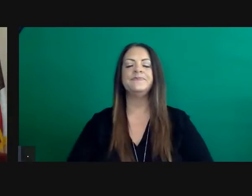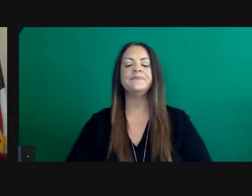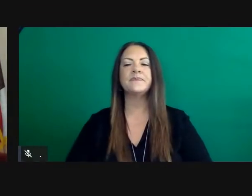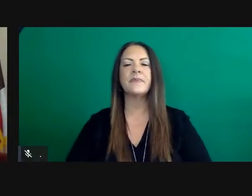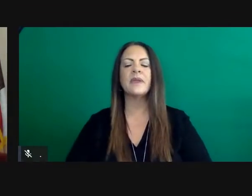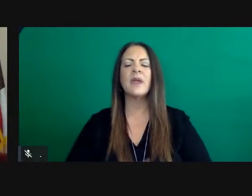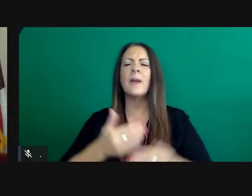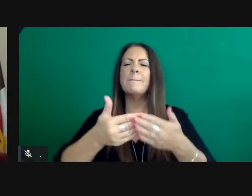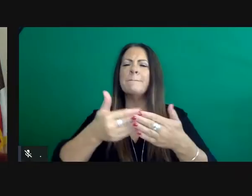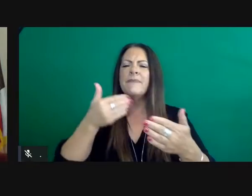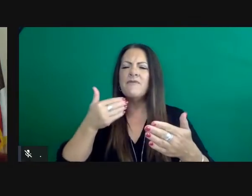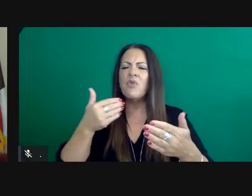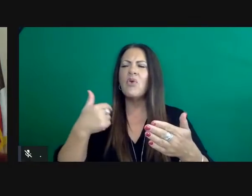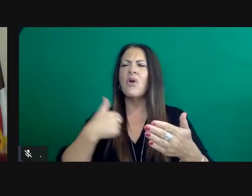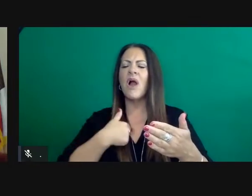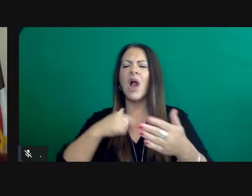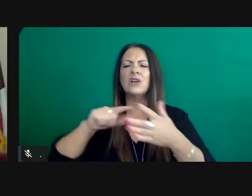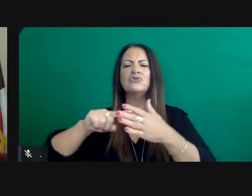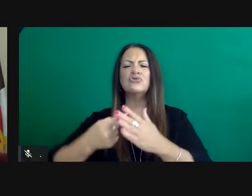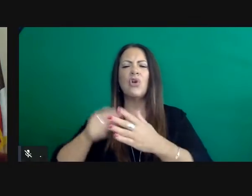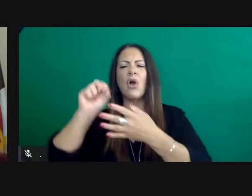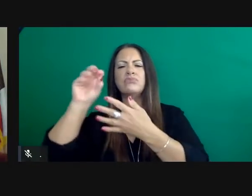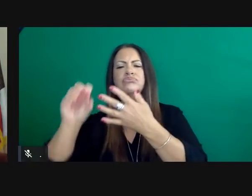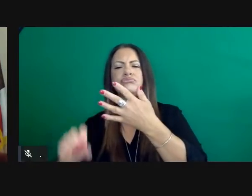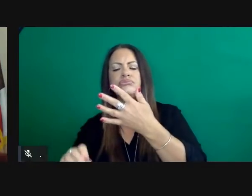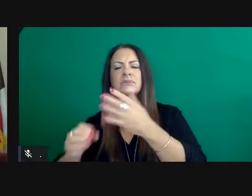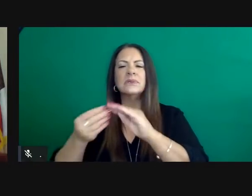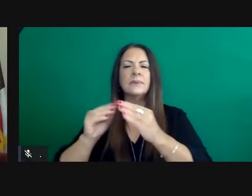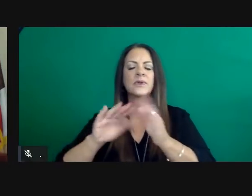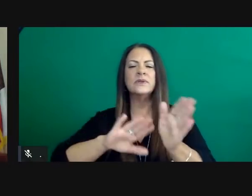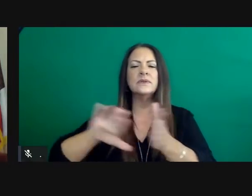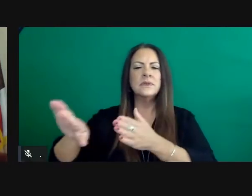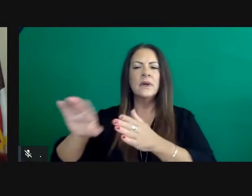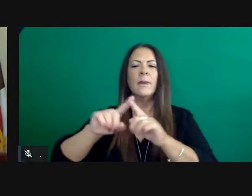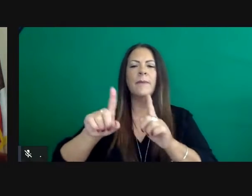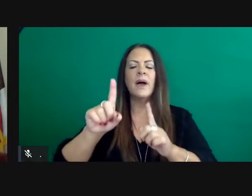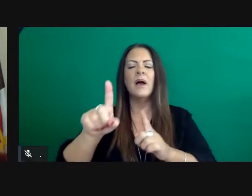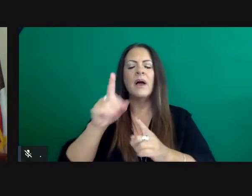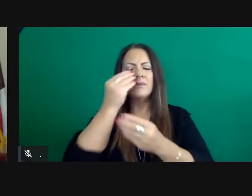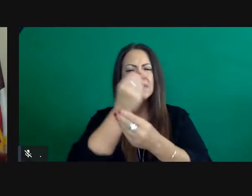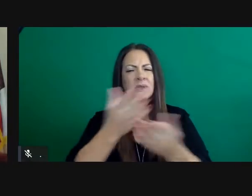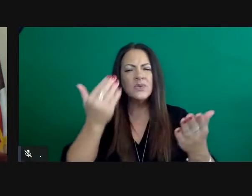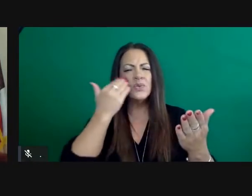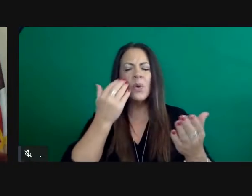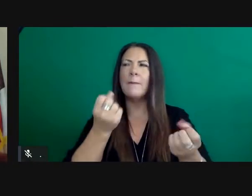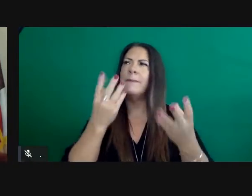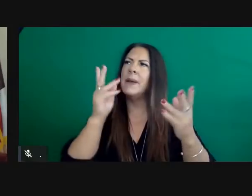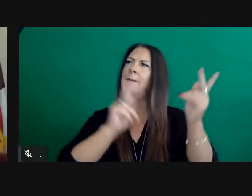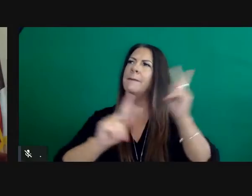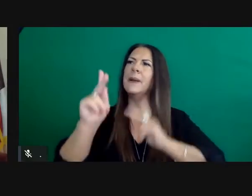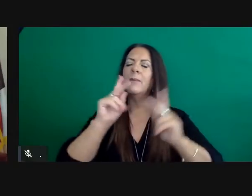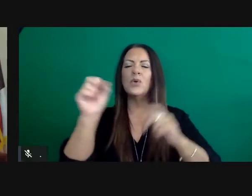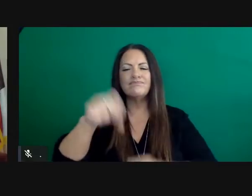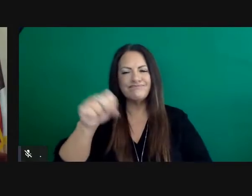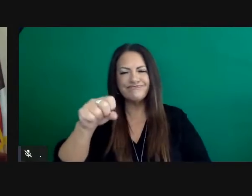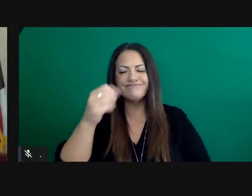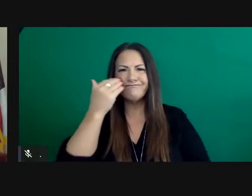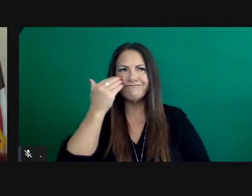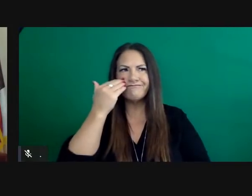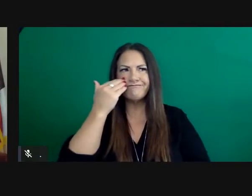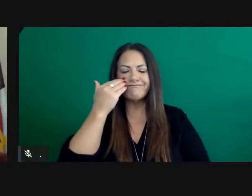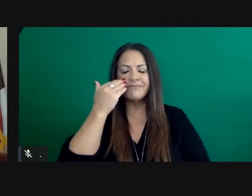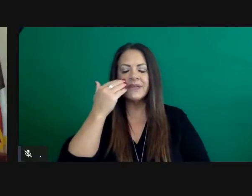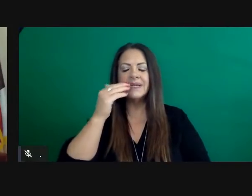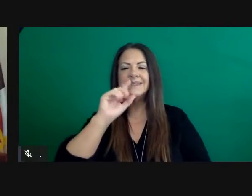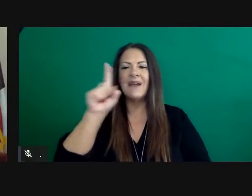your assignments, I want to pick up on what I think so many people are thinking about. Yes, not just the election,